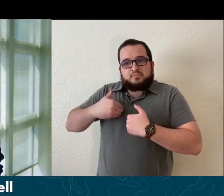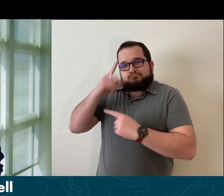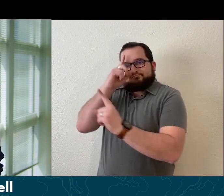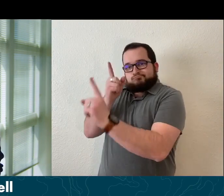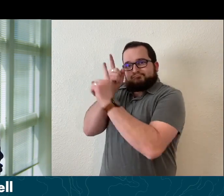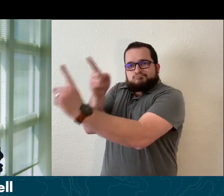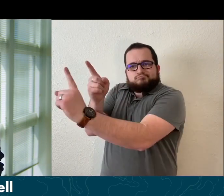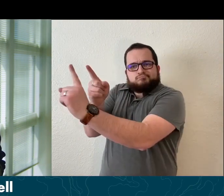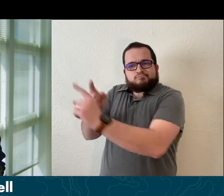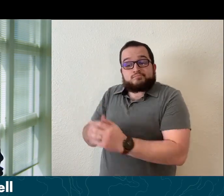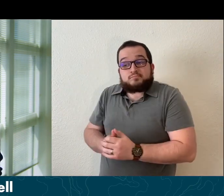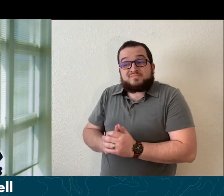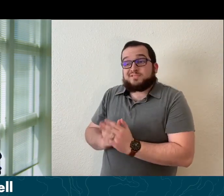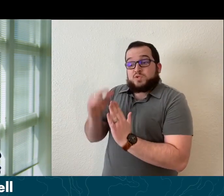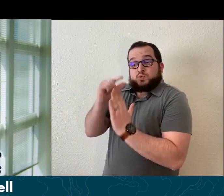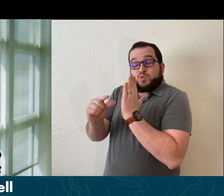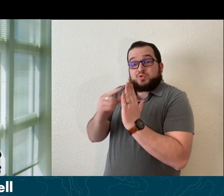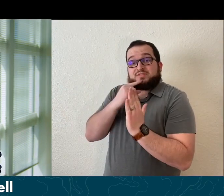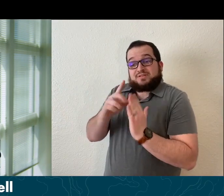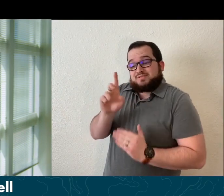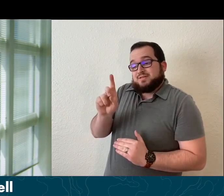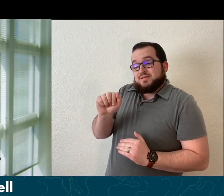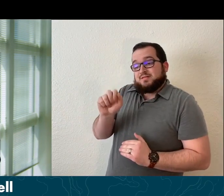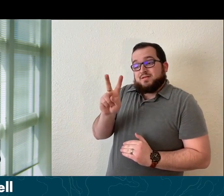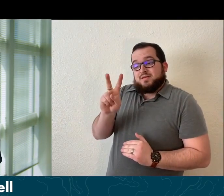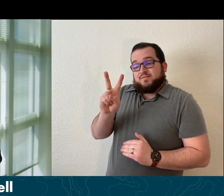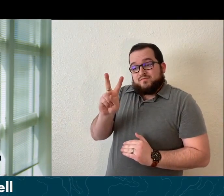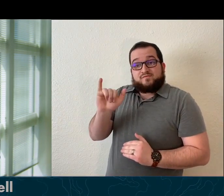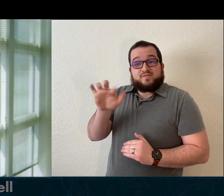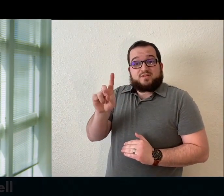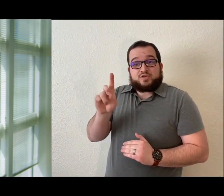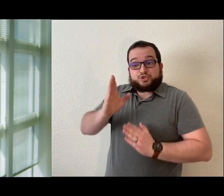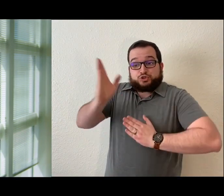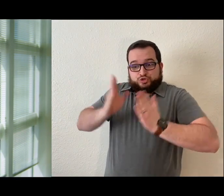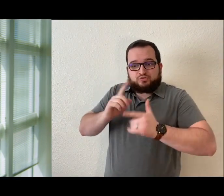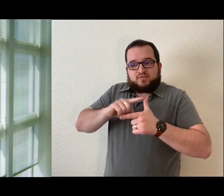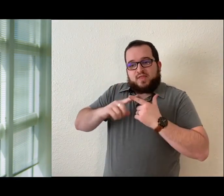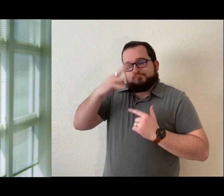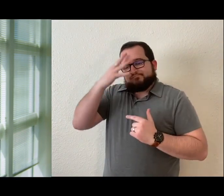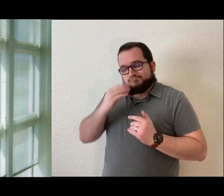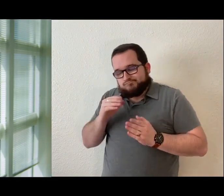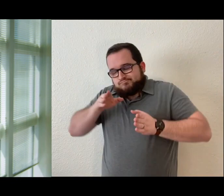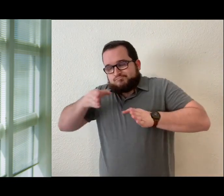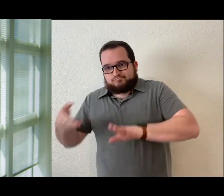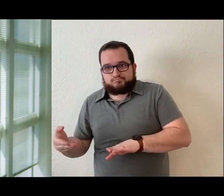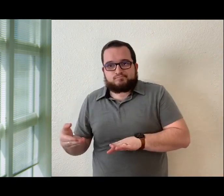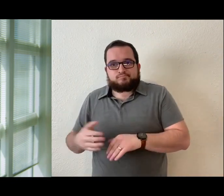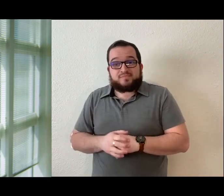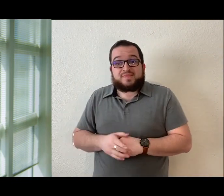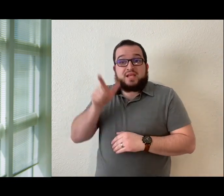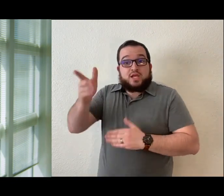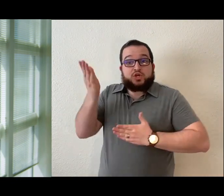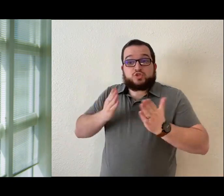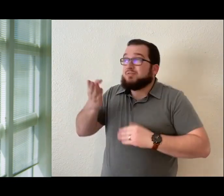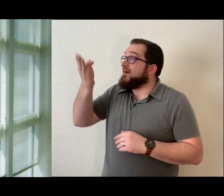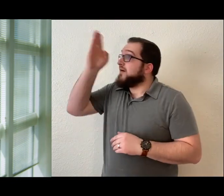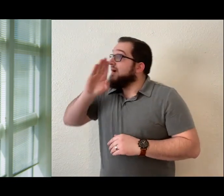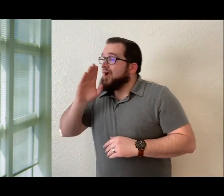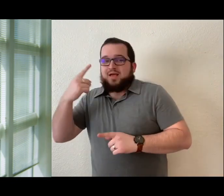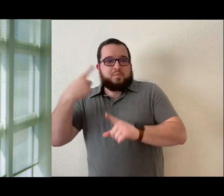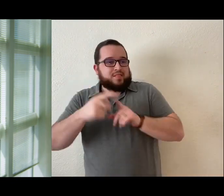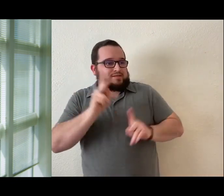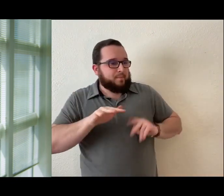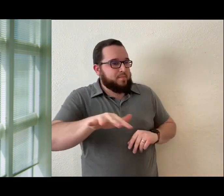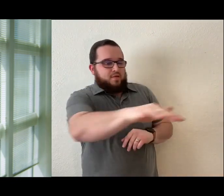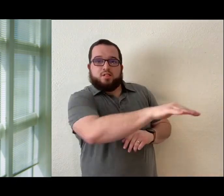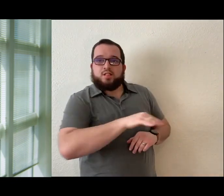Every generation has a mission. The scripture says that David served his generation, then fell asleep. He did it. He served